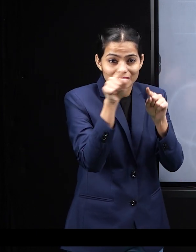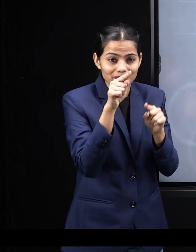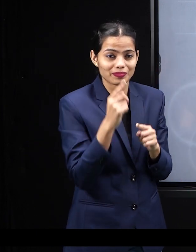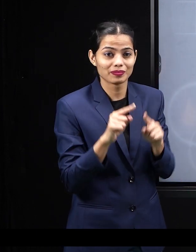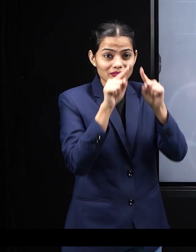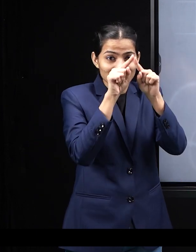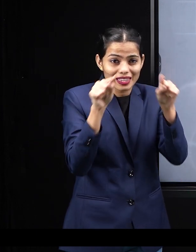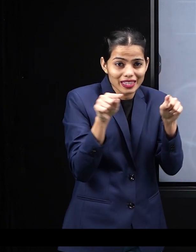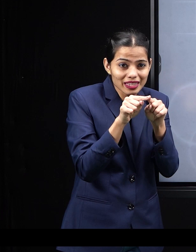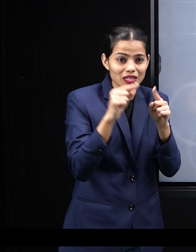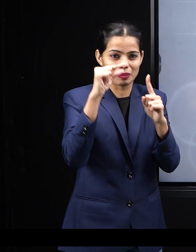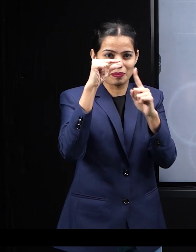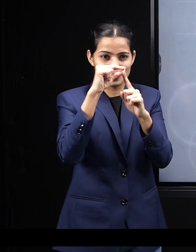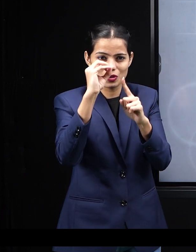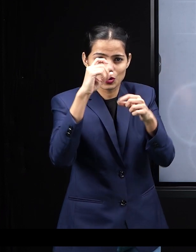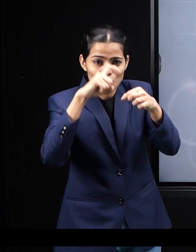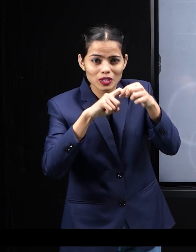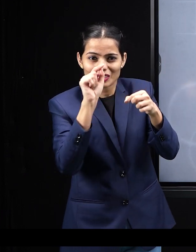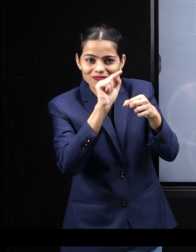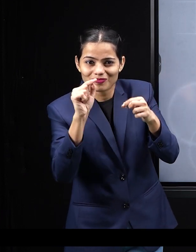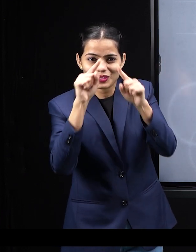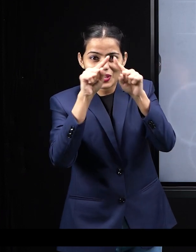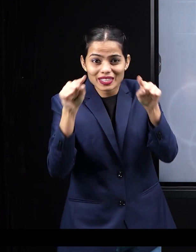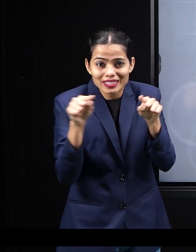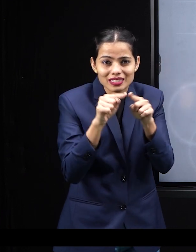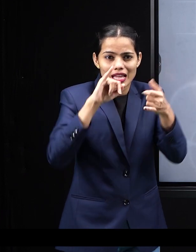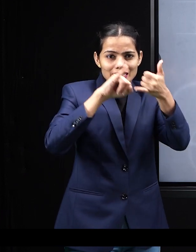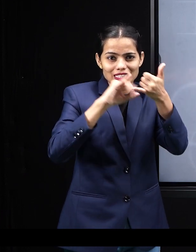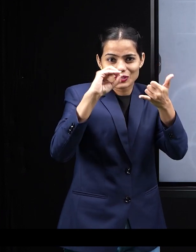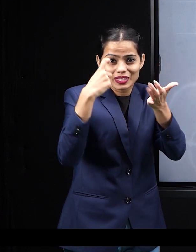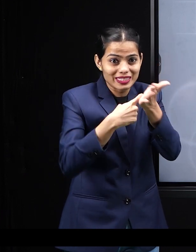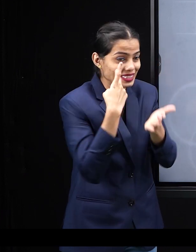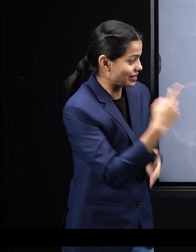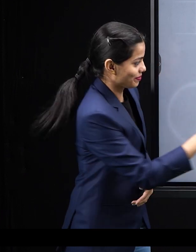Triangle POQ congruent triangle SOR.